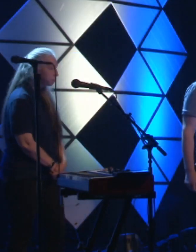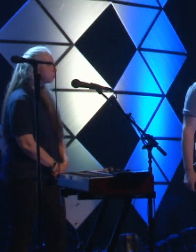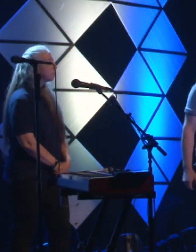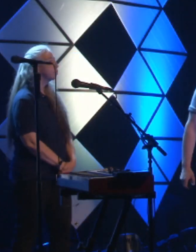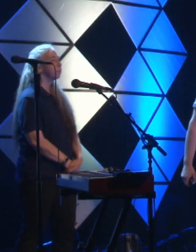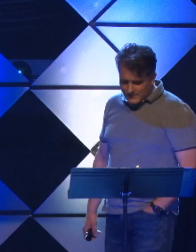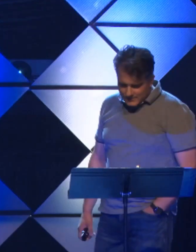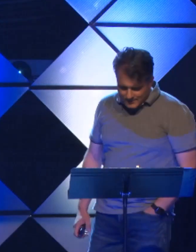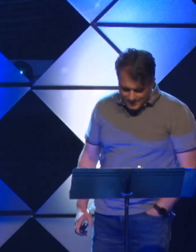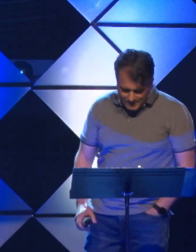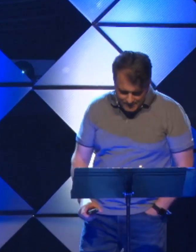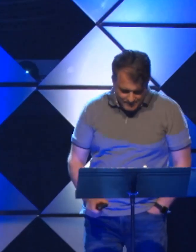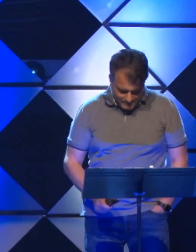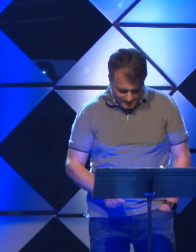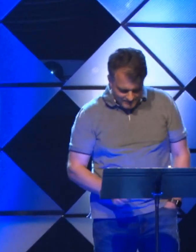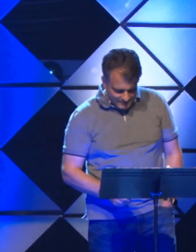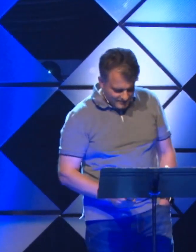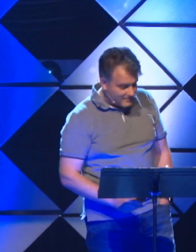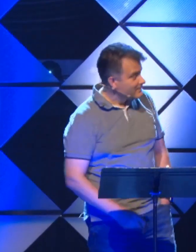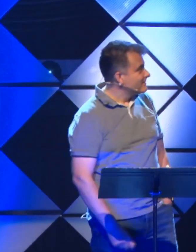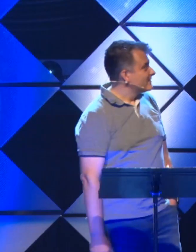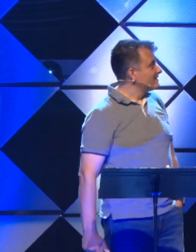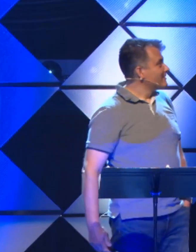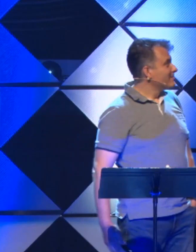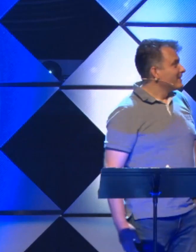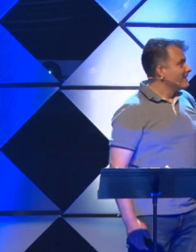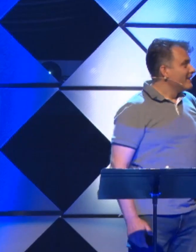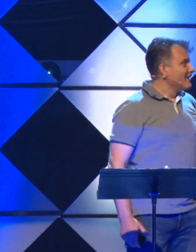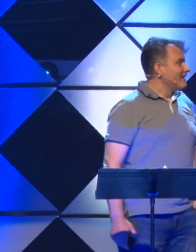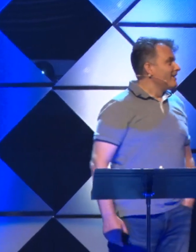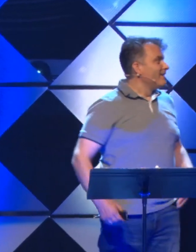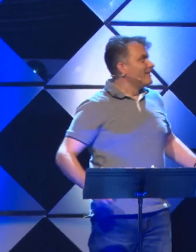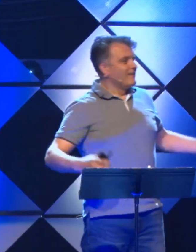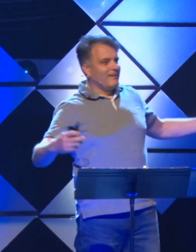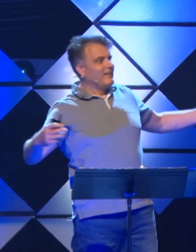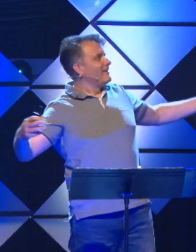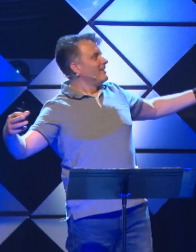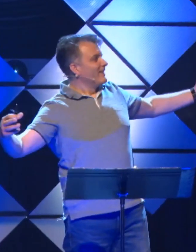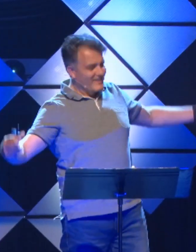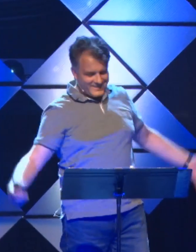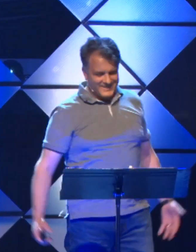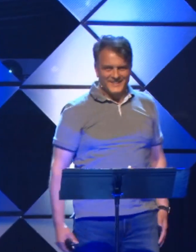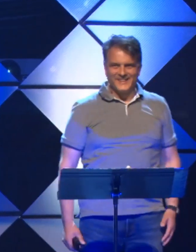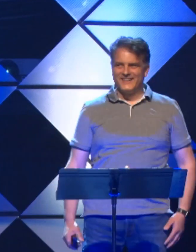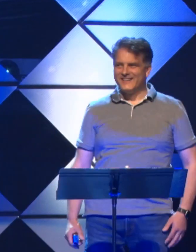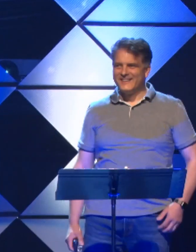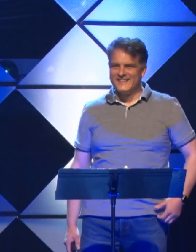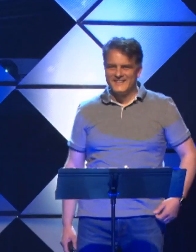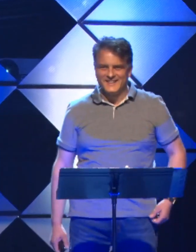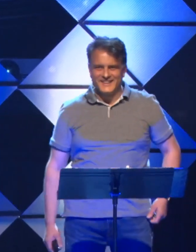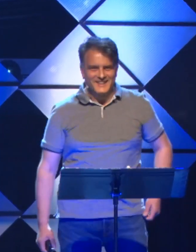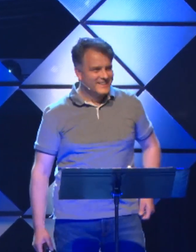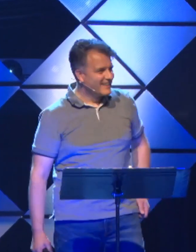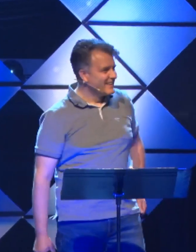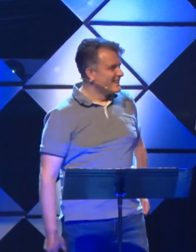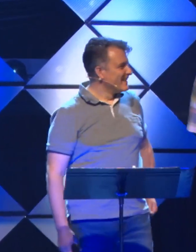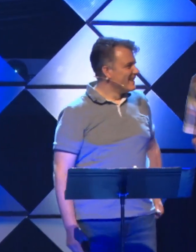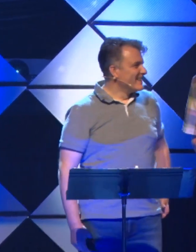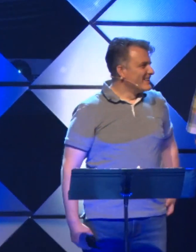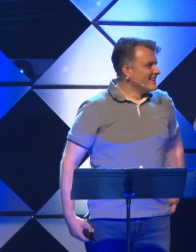Well, I get to introduce you to a friend who I've known for 3 days. 3 days,